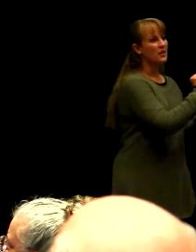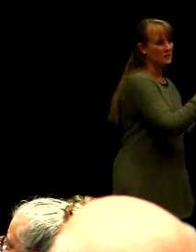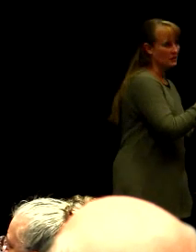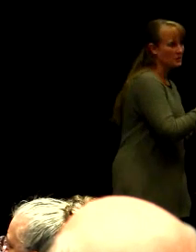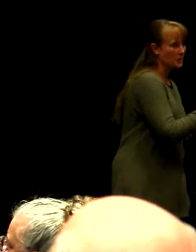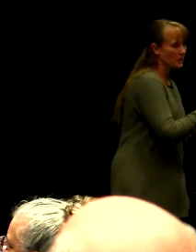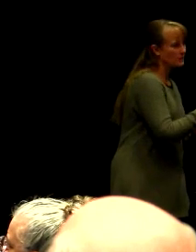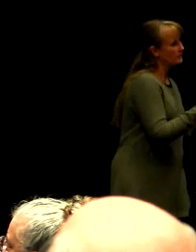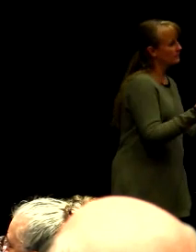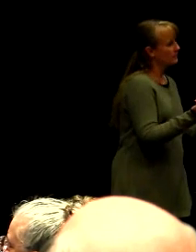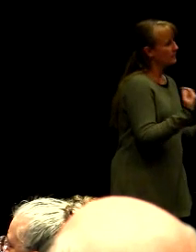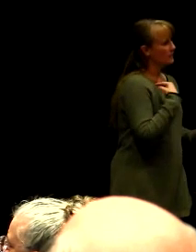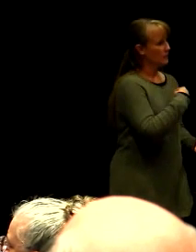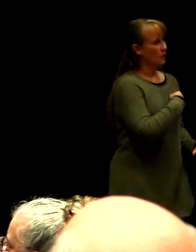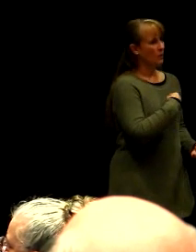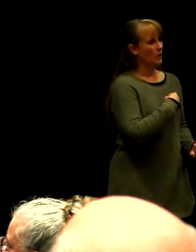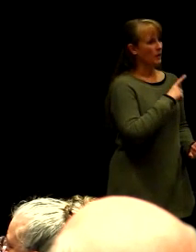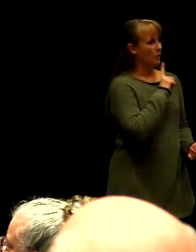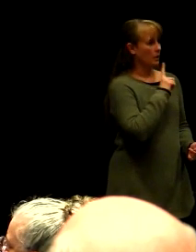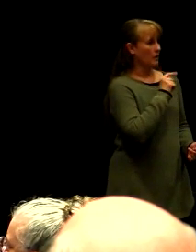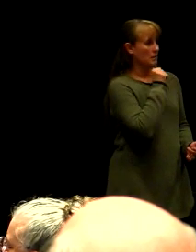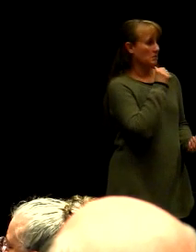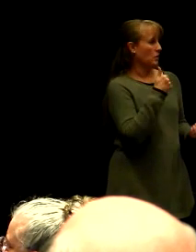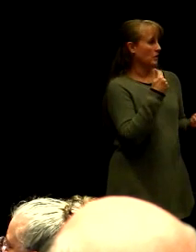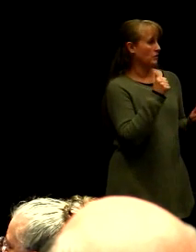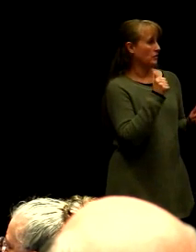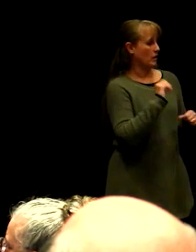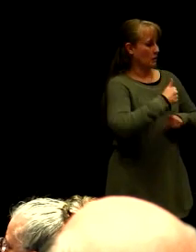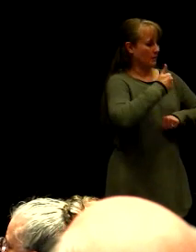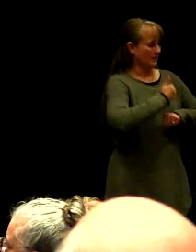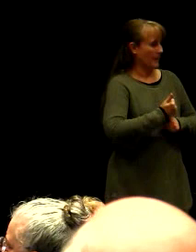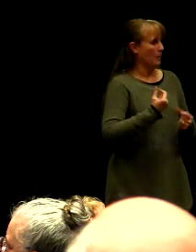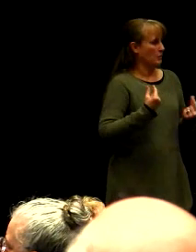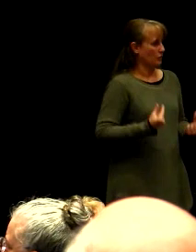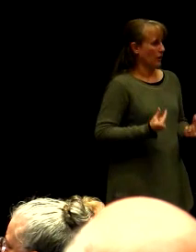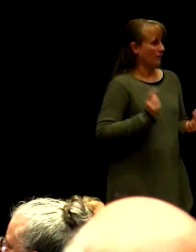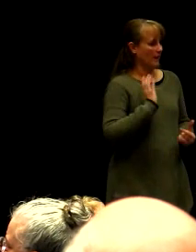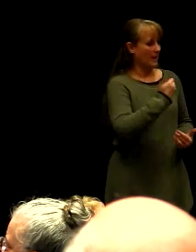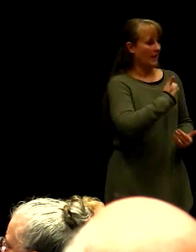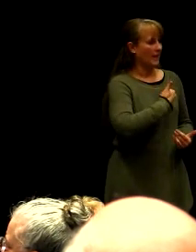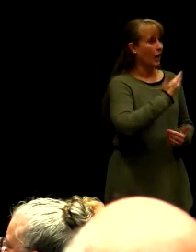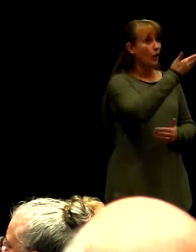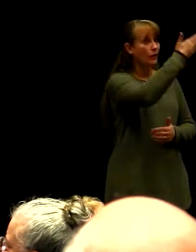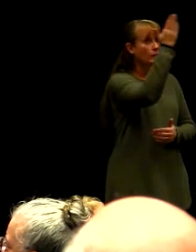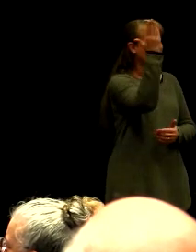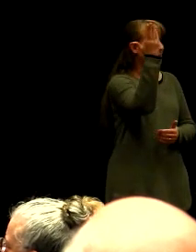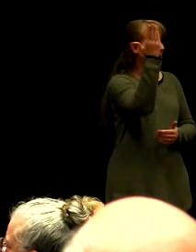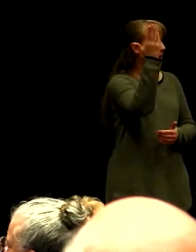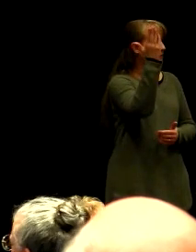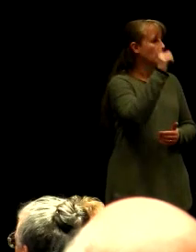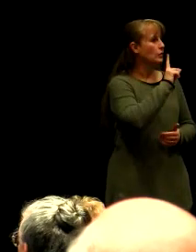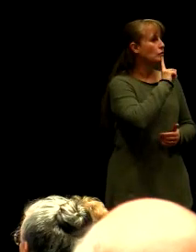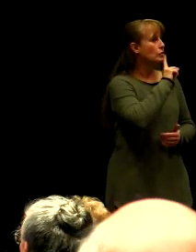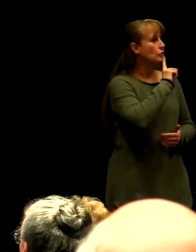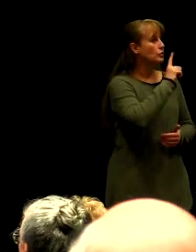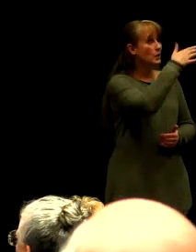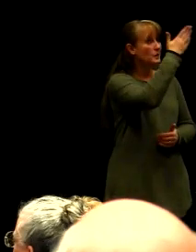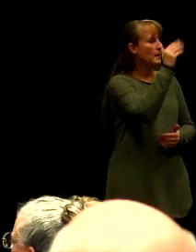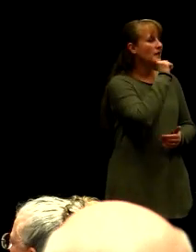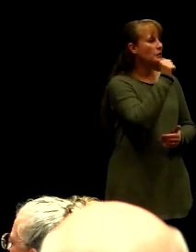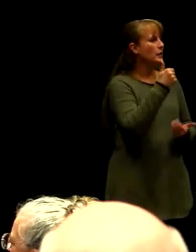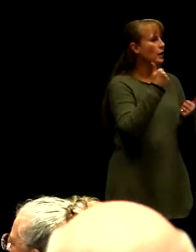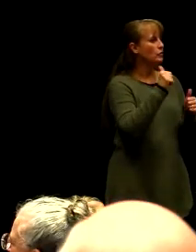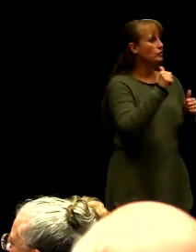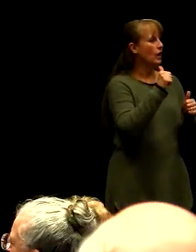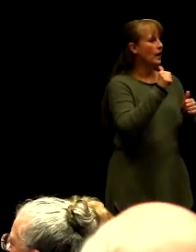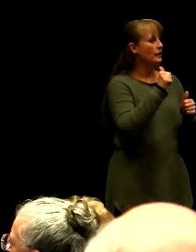situations, and we don't make any attempt to establish gravity in our space stations or trips. And the